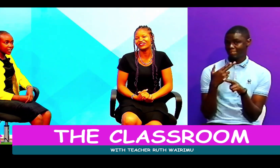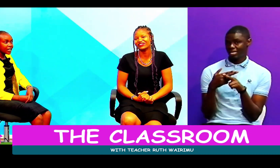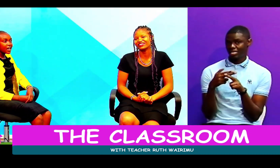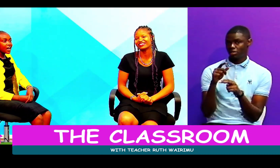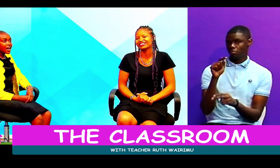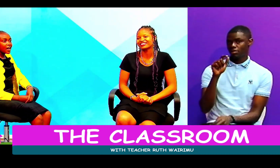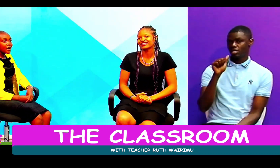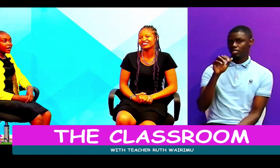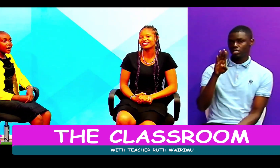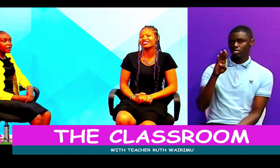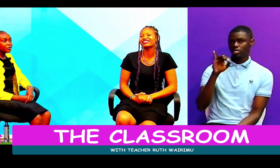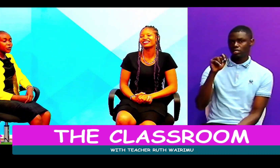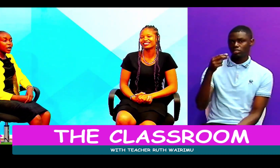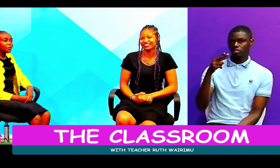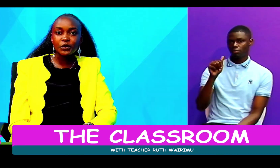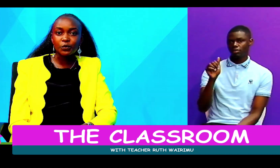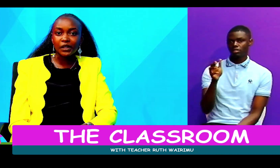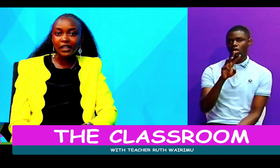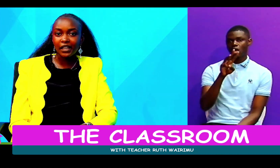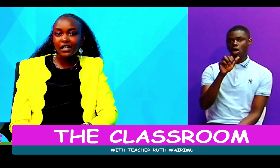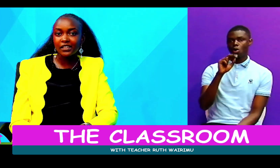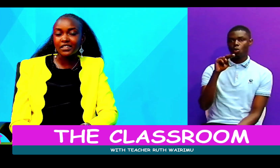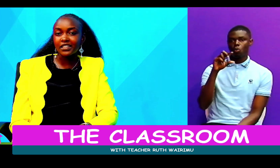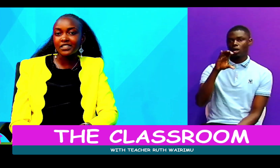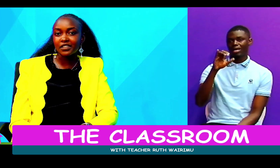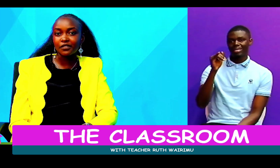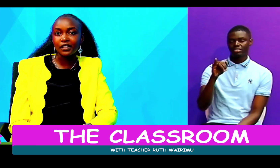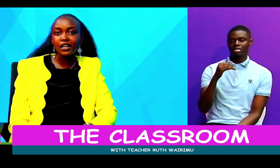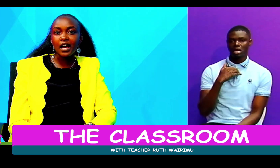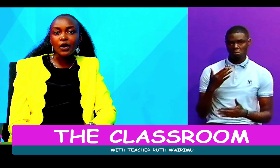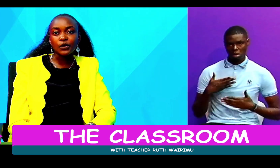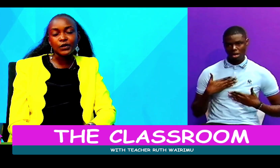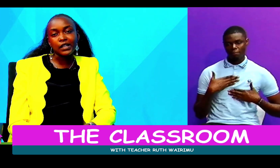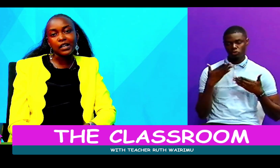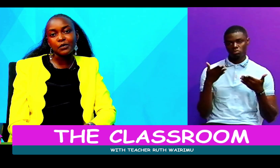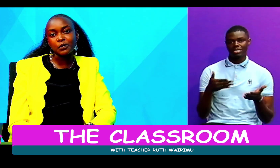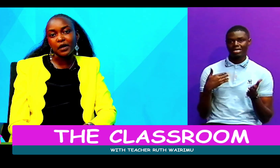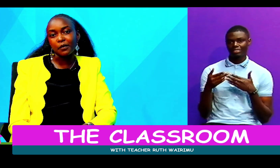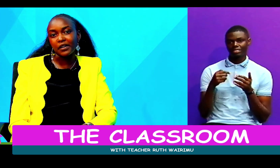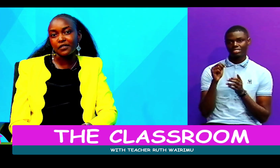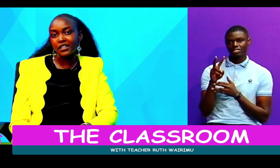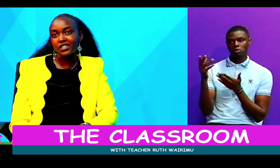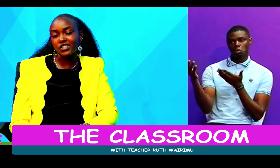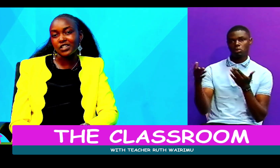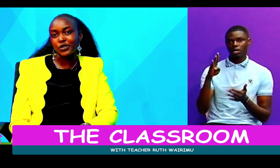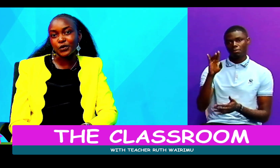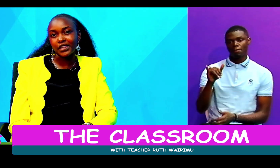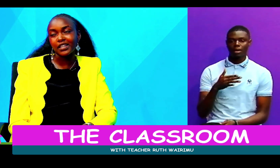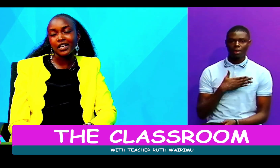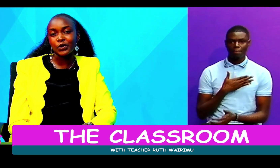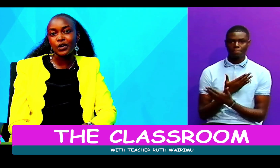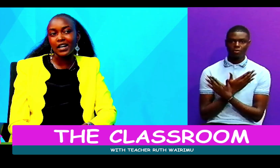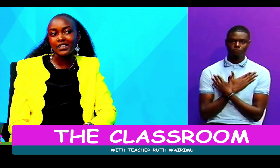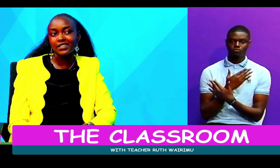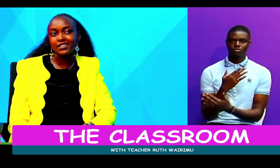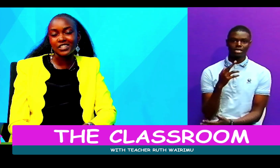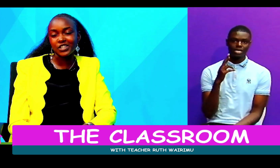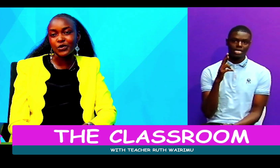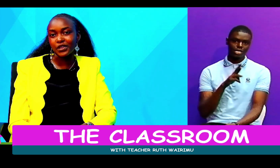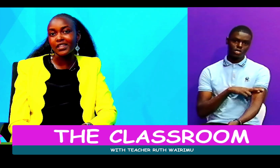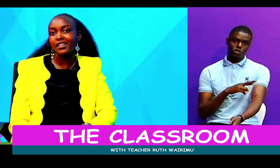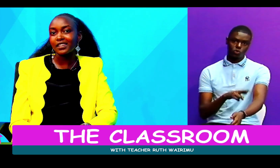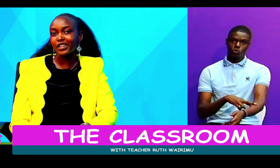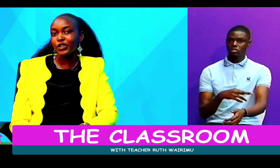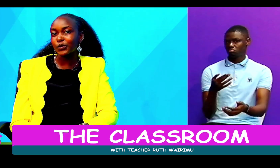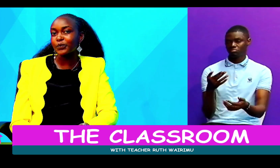Wangeshi. I'm so happy to be here in Sign TV. I was welcomed by my friend Teacher Ruth. I know her as Teacher